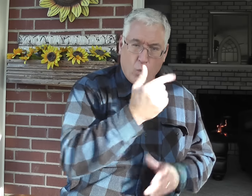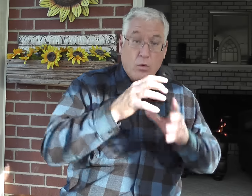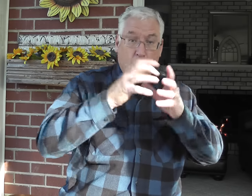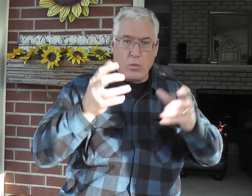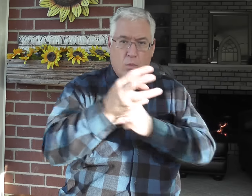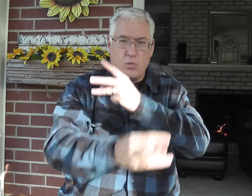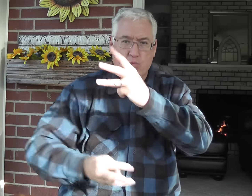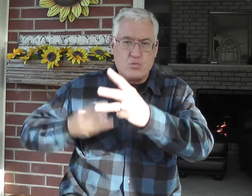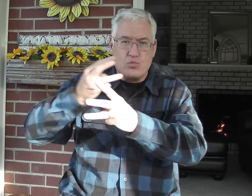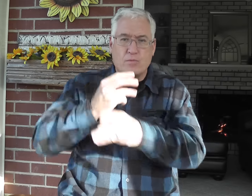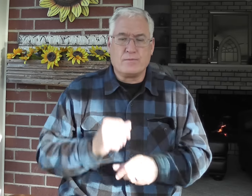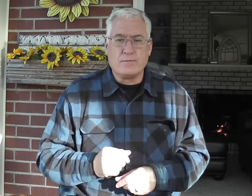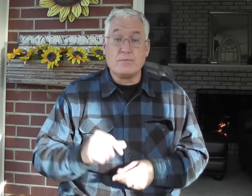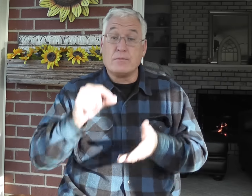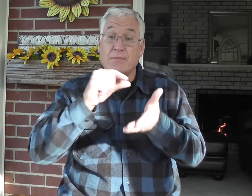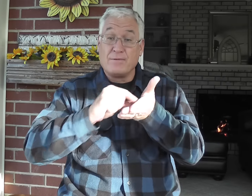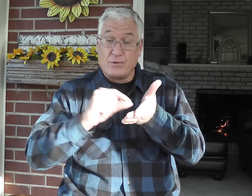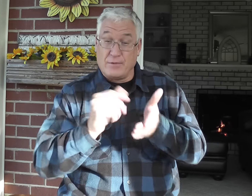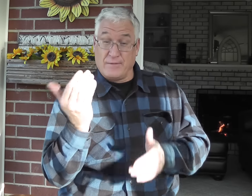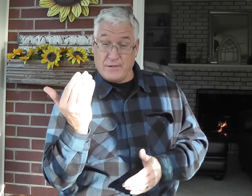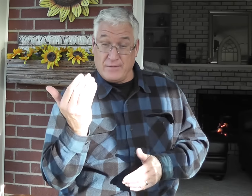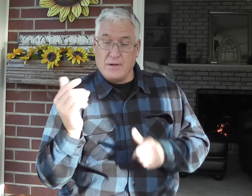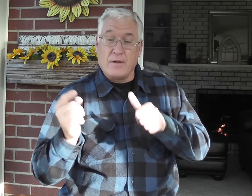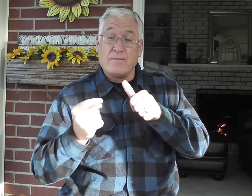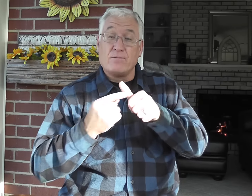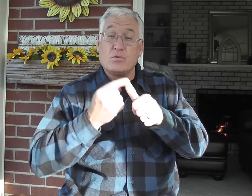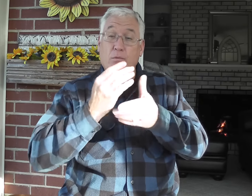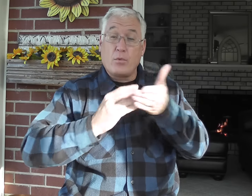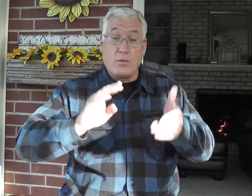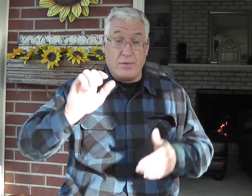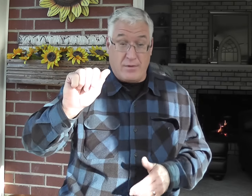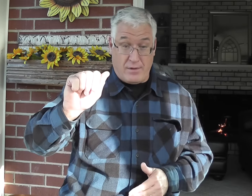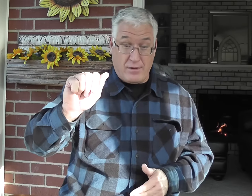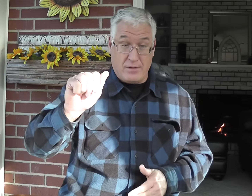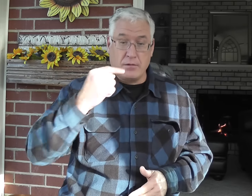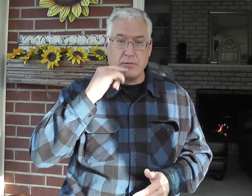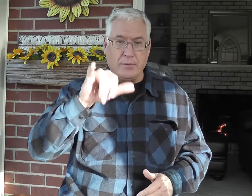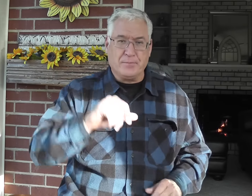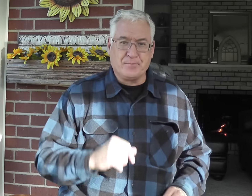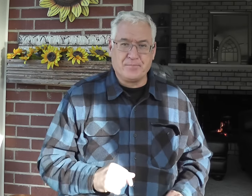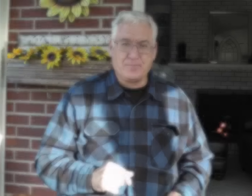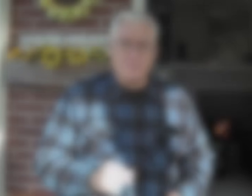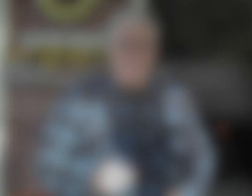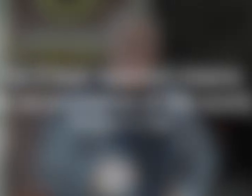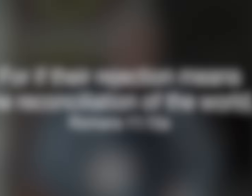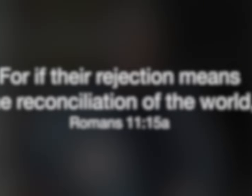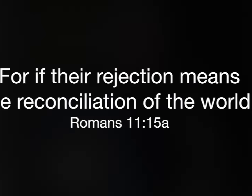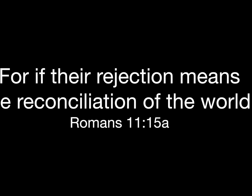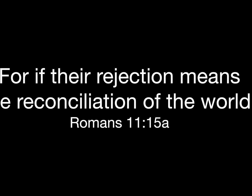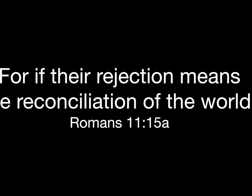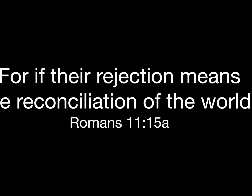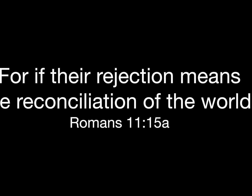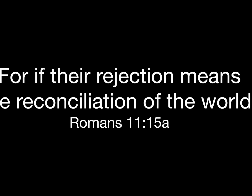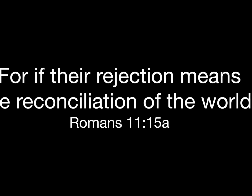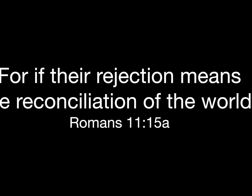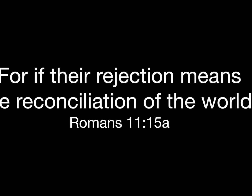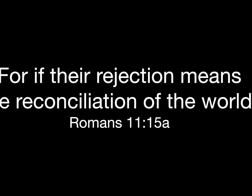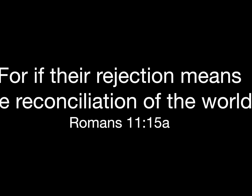the Jews, but all people in the world. Let's look at the verse that we looked at previously. For if their rejection